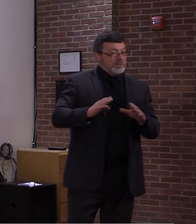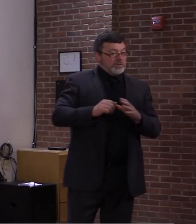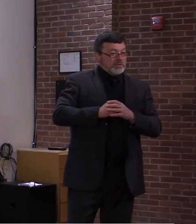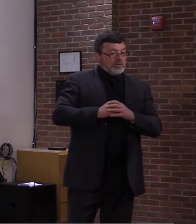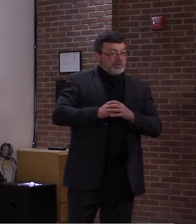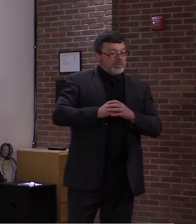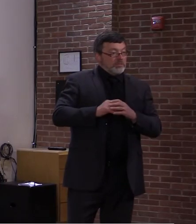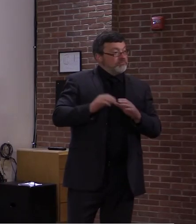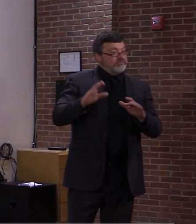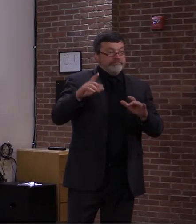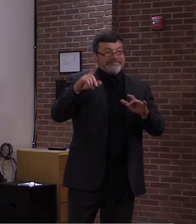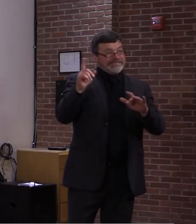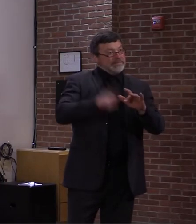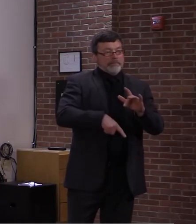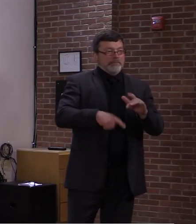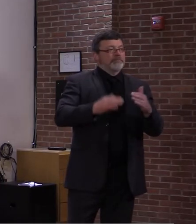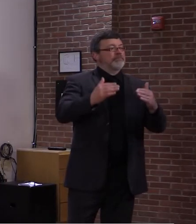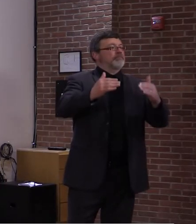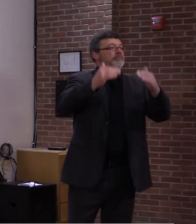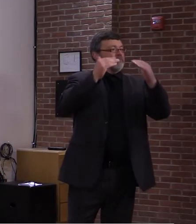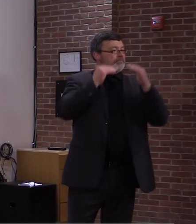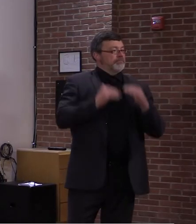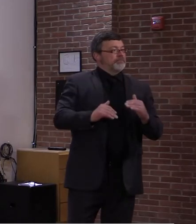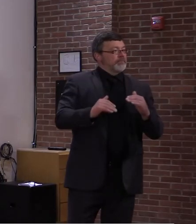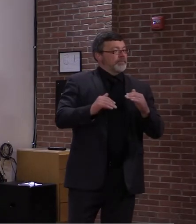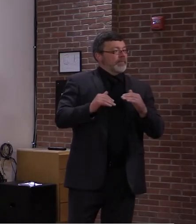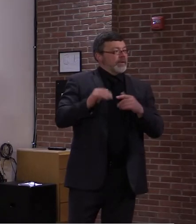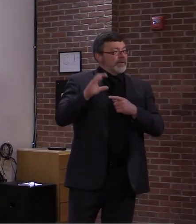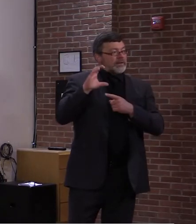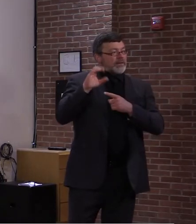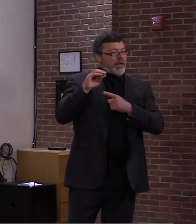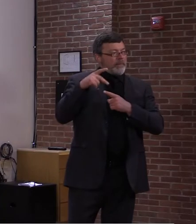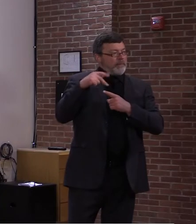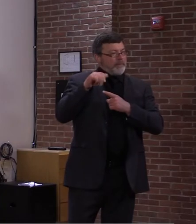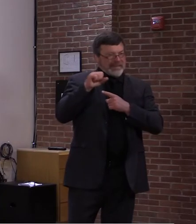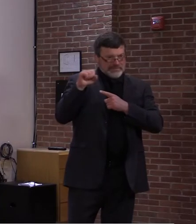All right, we'll move to Tom Davis, Compass, Vermont.